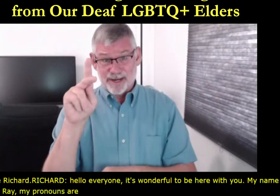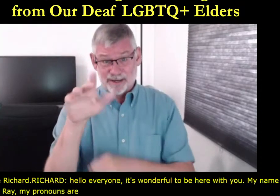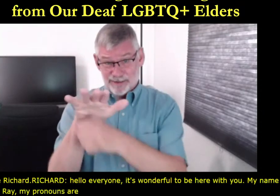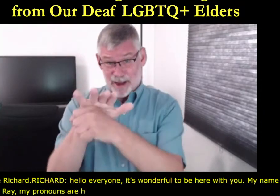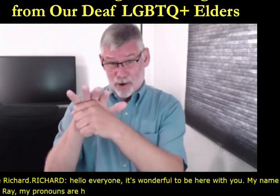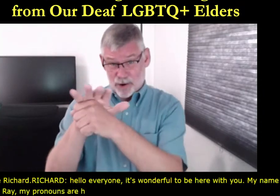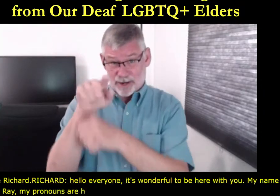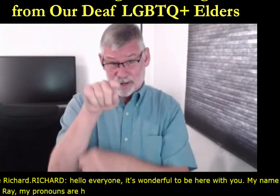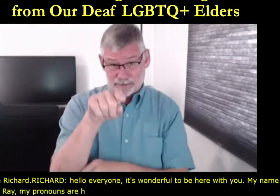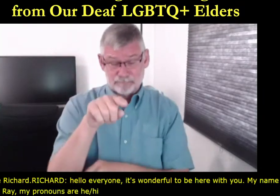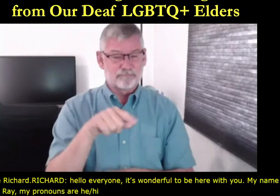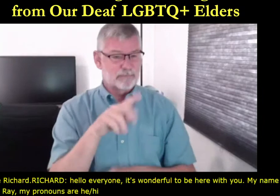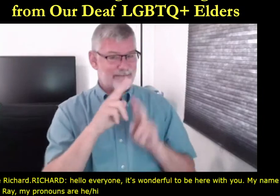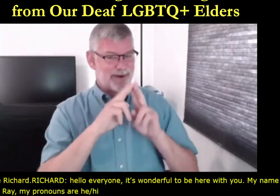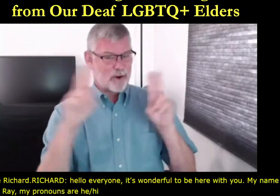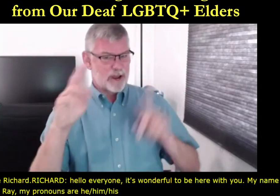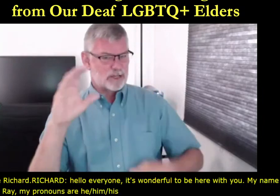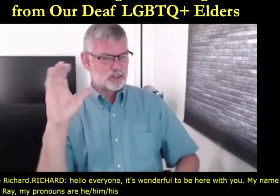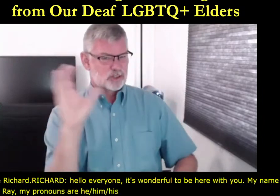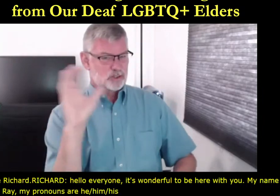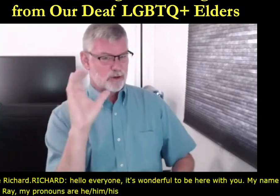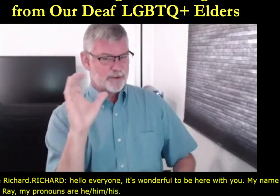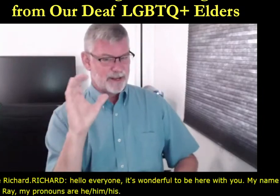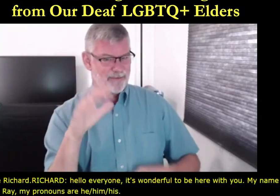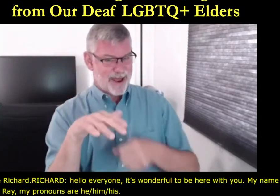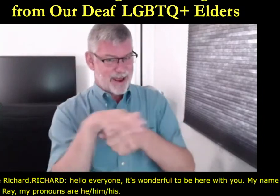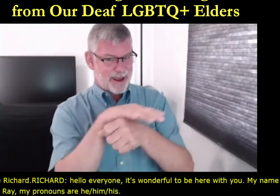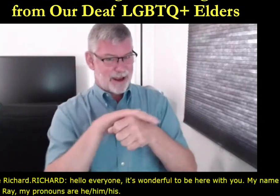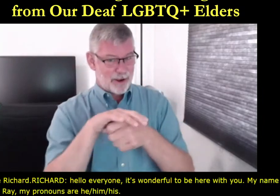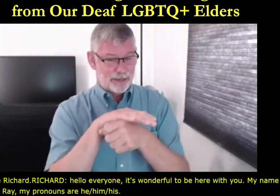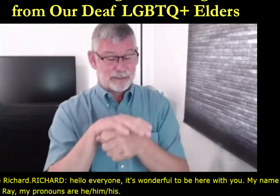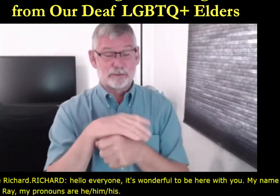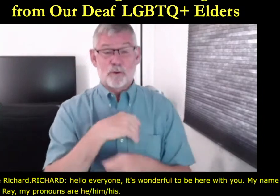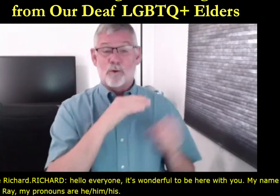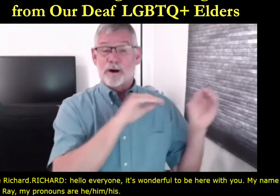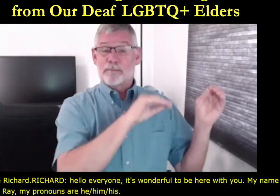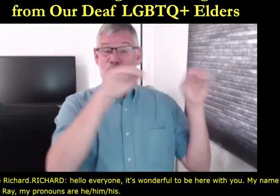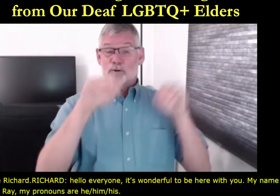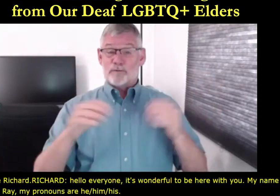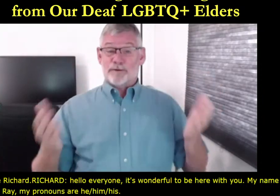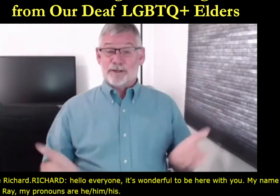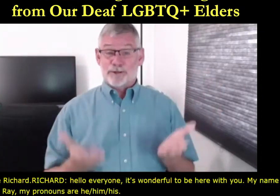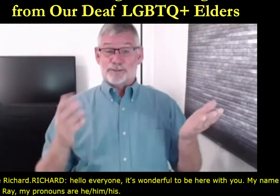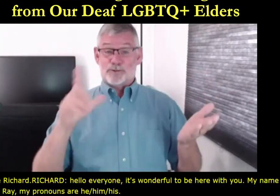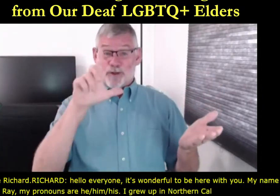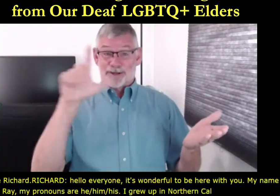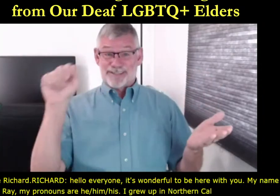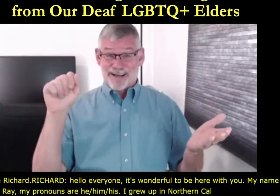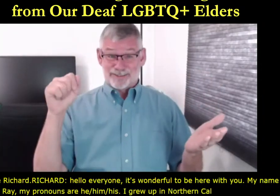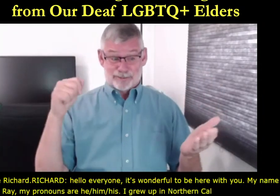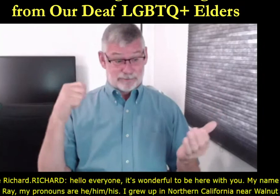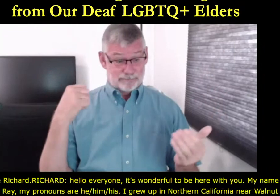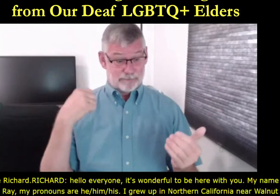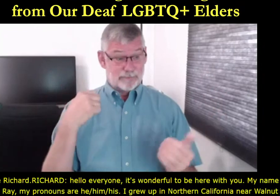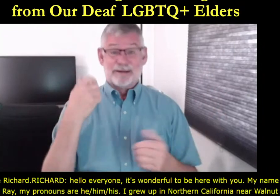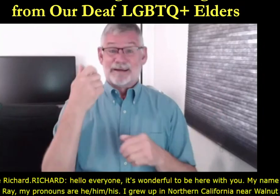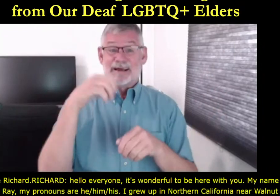in a place in around walnut creek it's a very conservative area so when i moved here to los